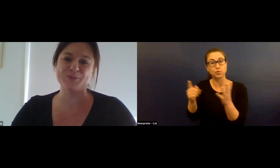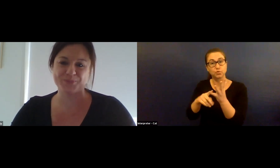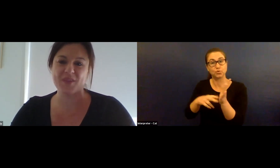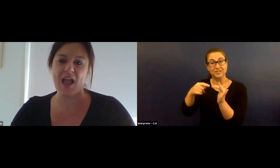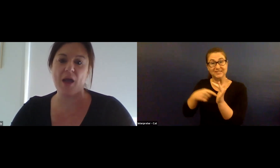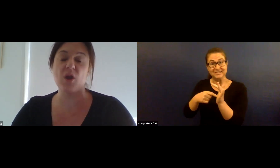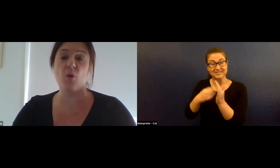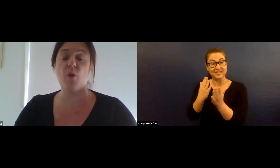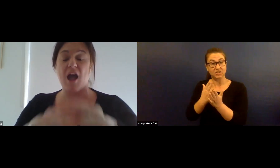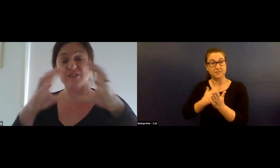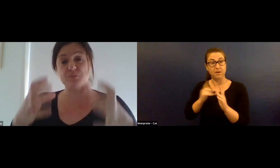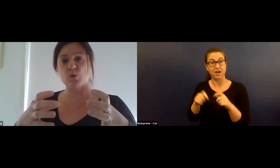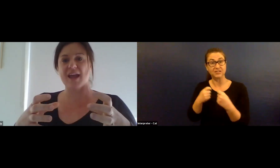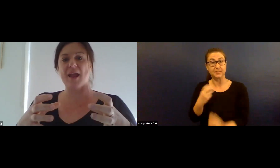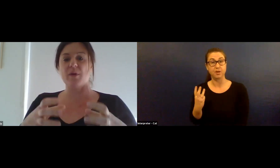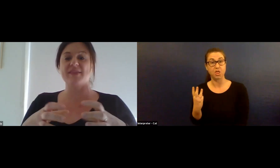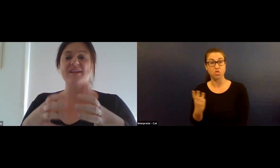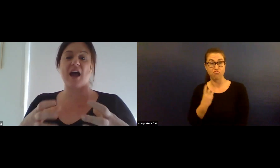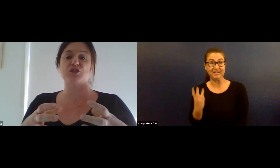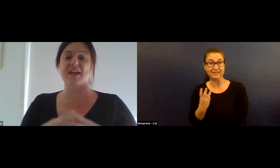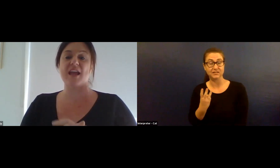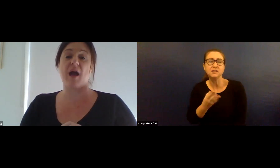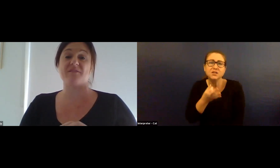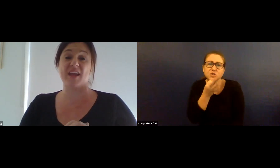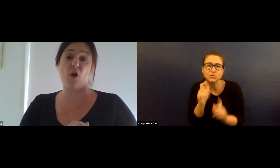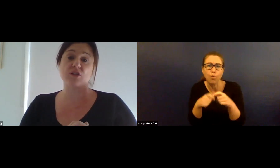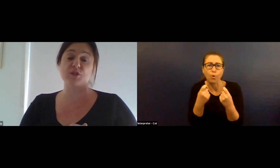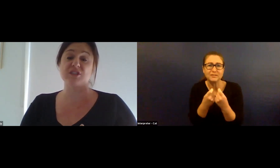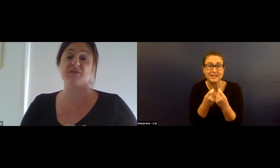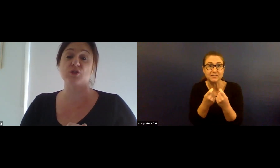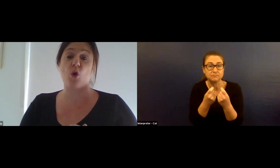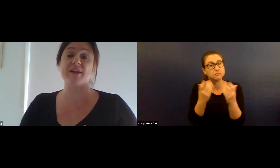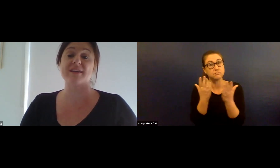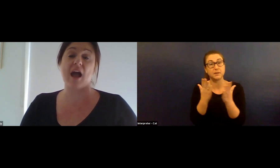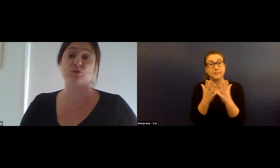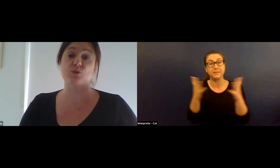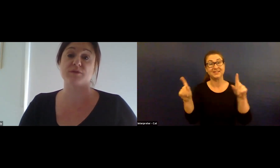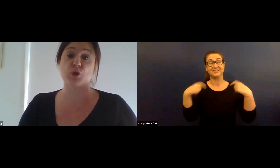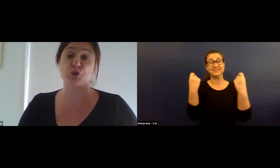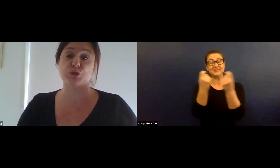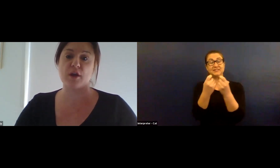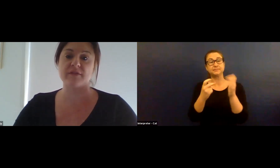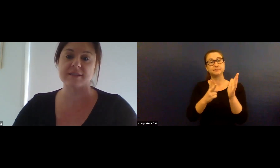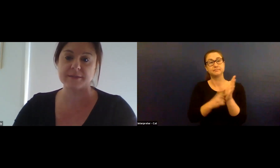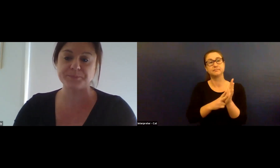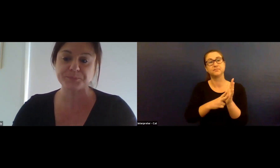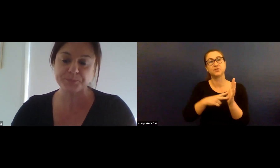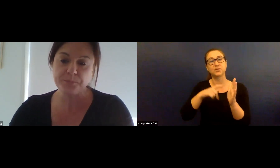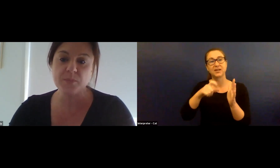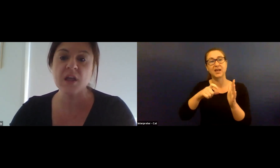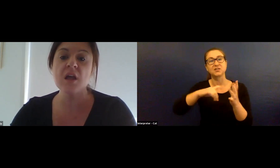people. And we are a small team within the larger team at VCOS, which is the Victorian Council of Social